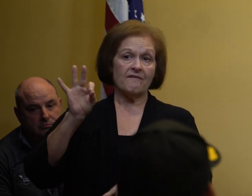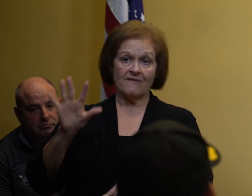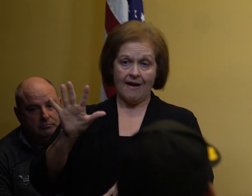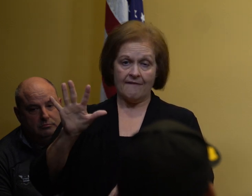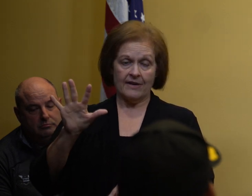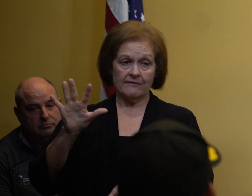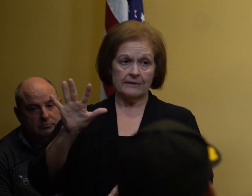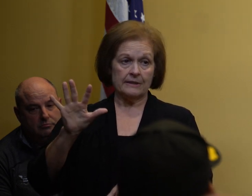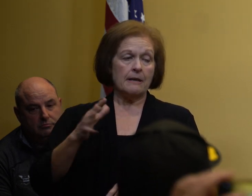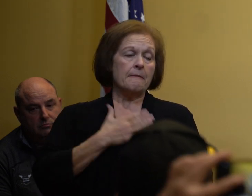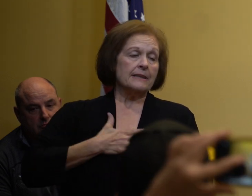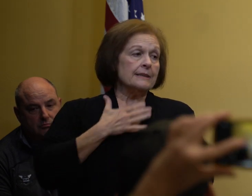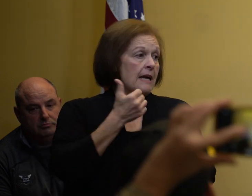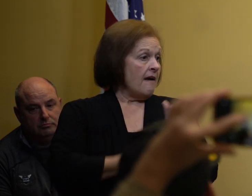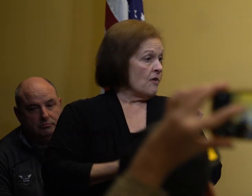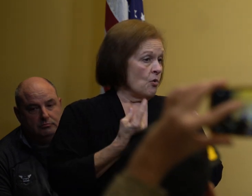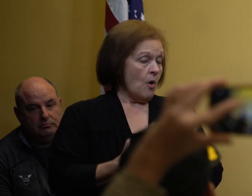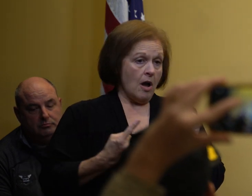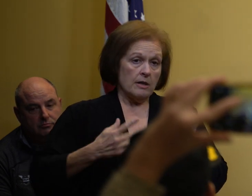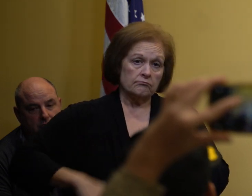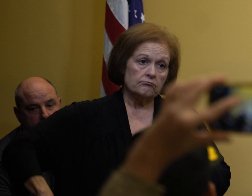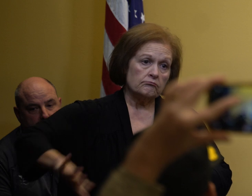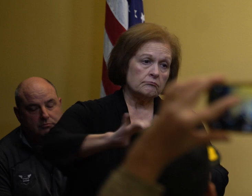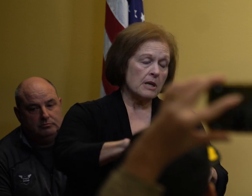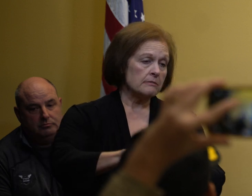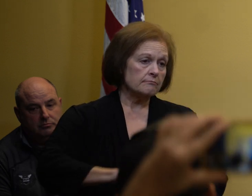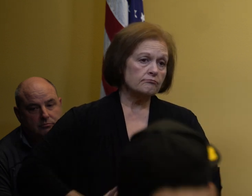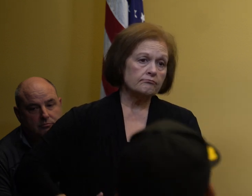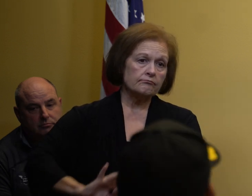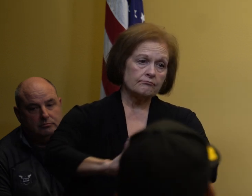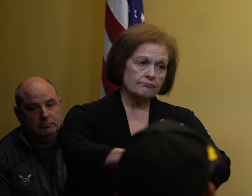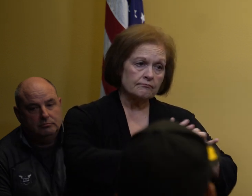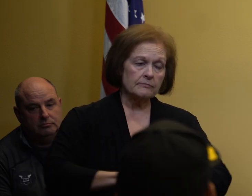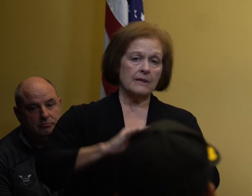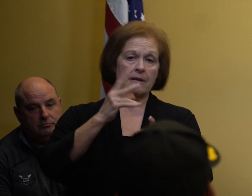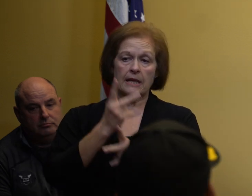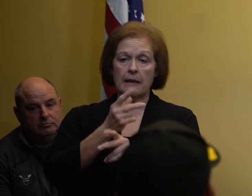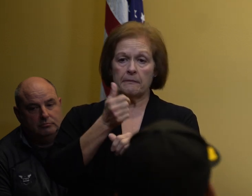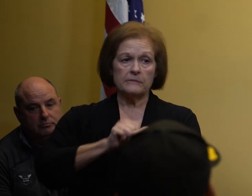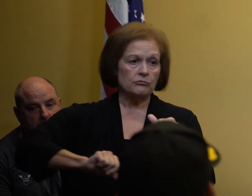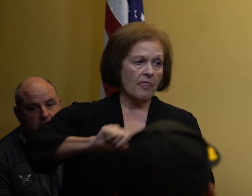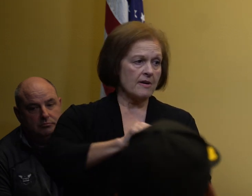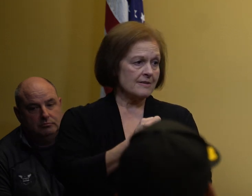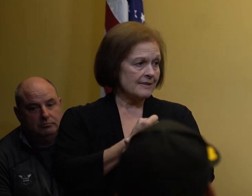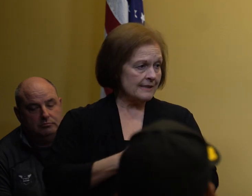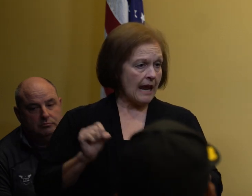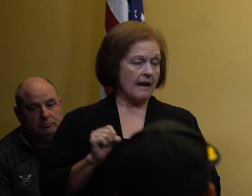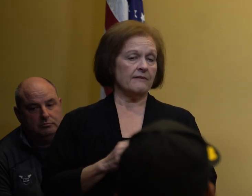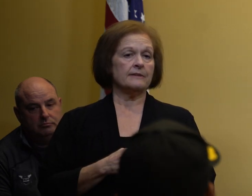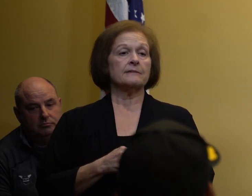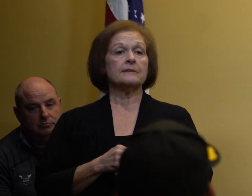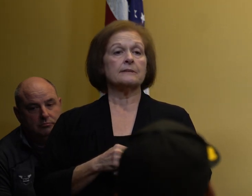77295. Again, everyone plays a role in keeping our city, keeping one another safe, and our